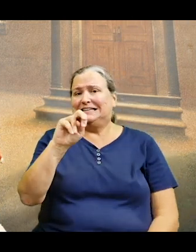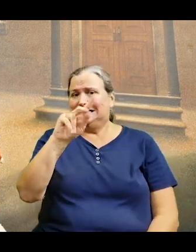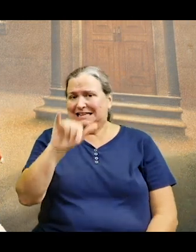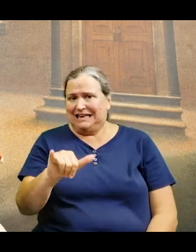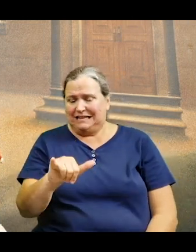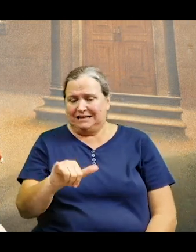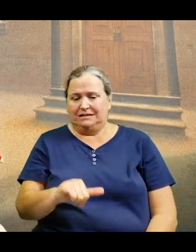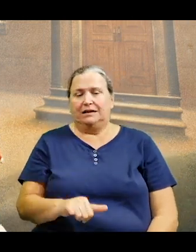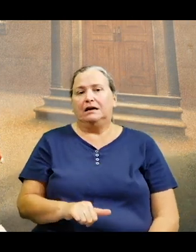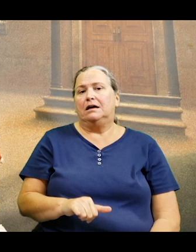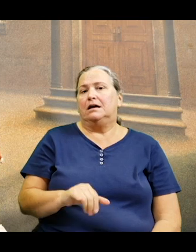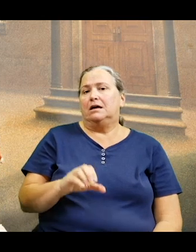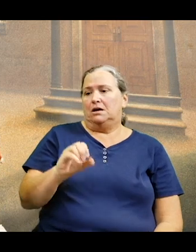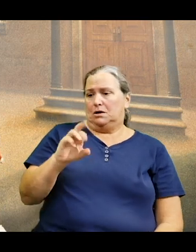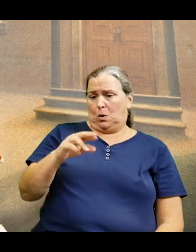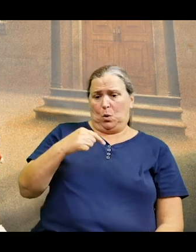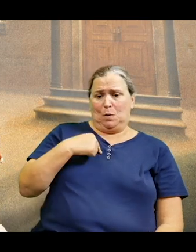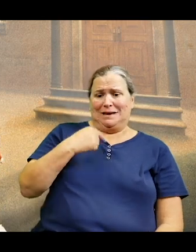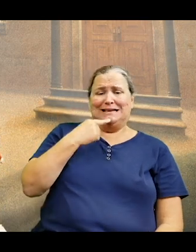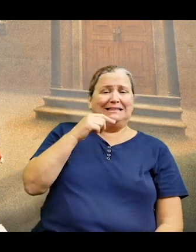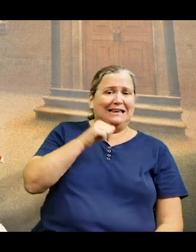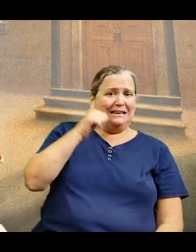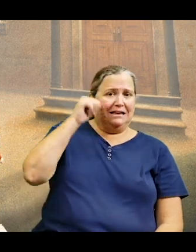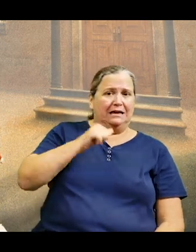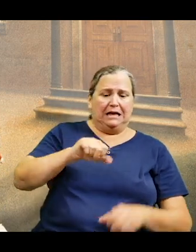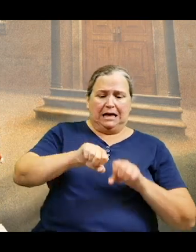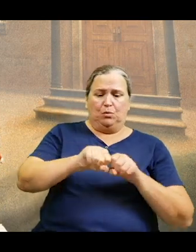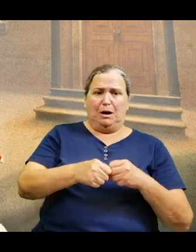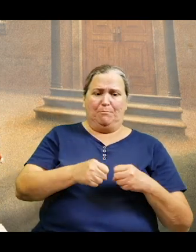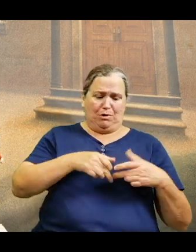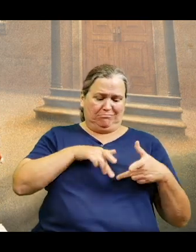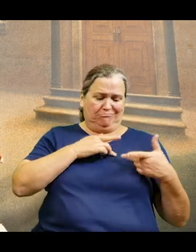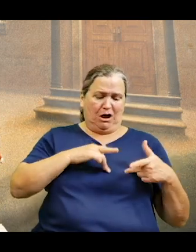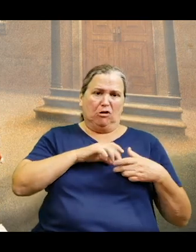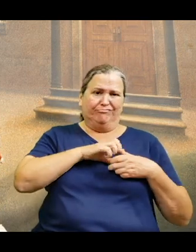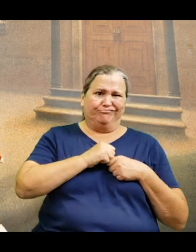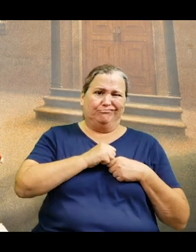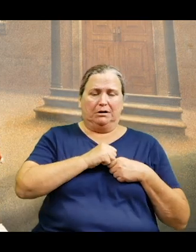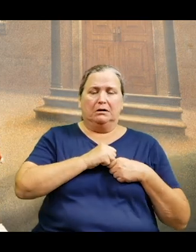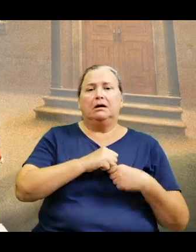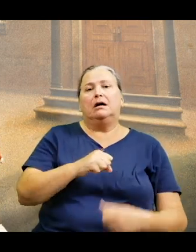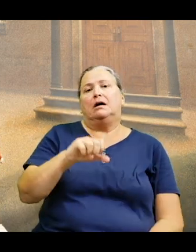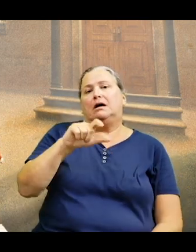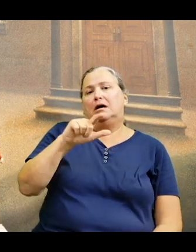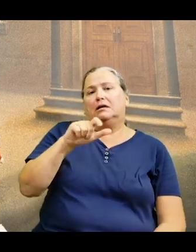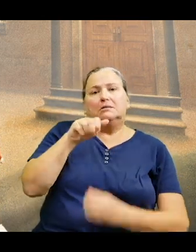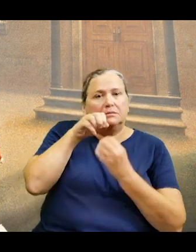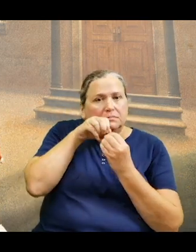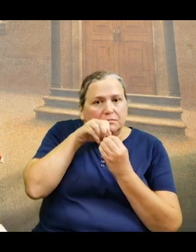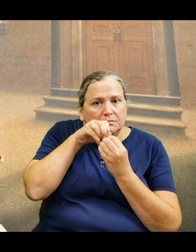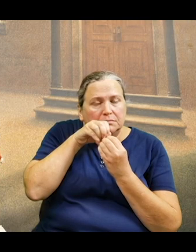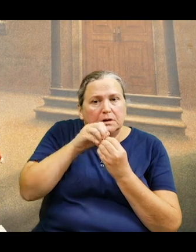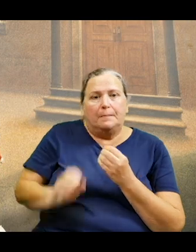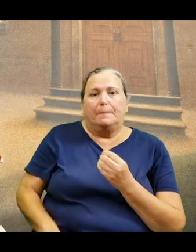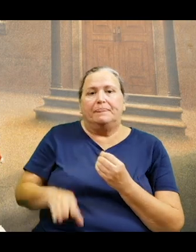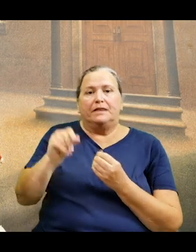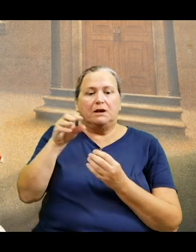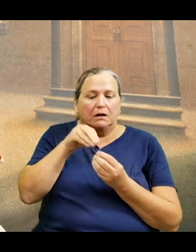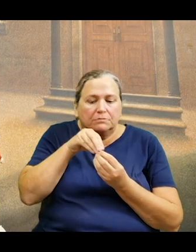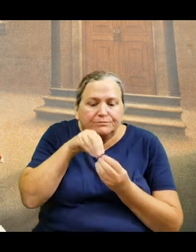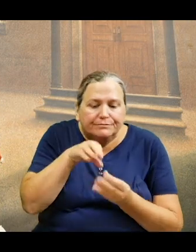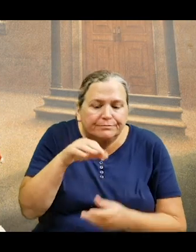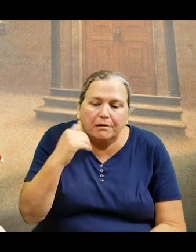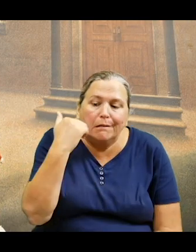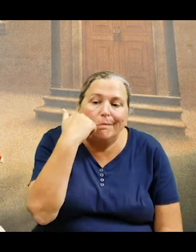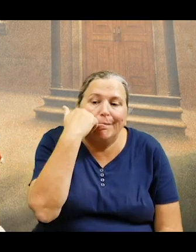could I," said Abeline. "It would break my heart." Lucy bent her face to Edward's. She